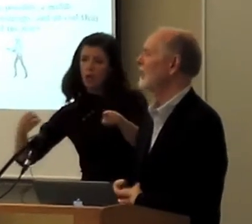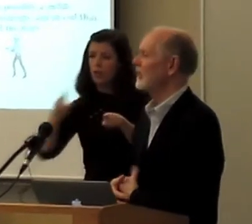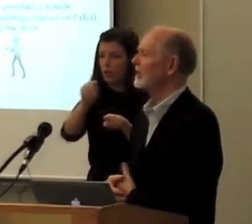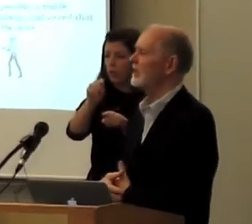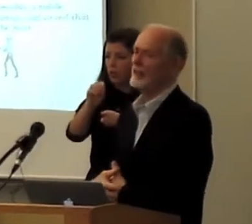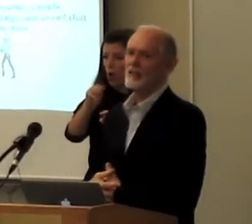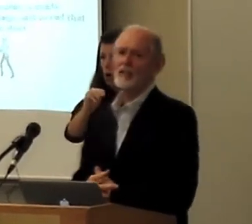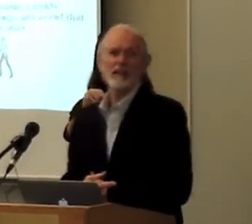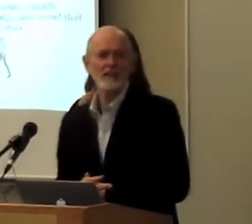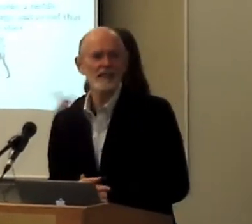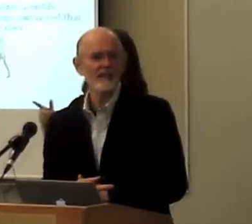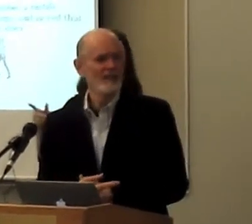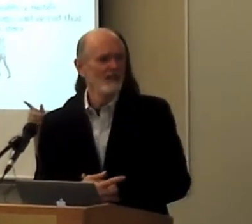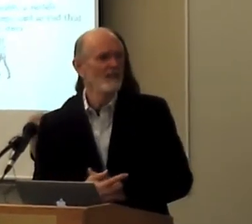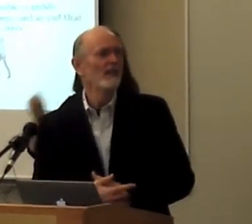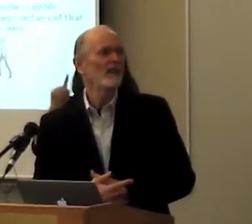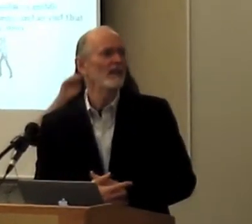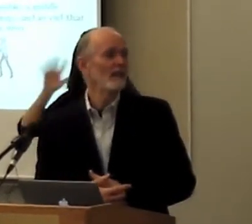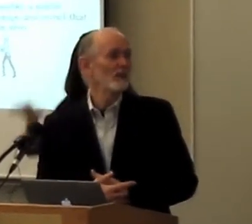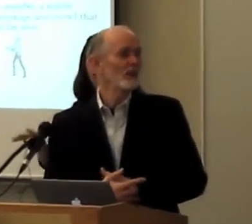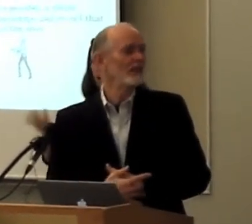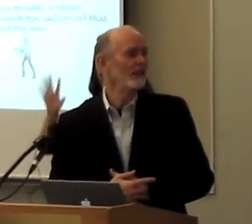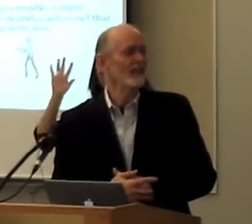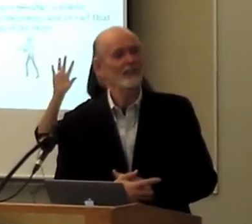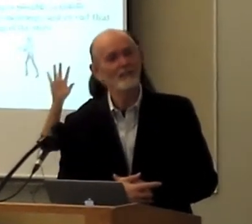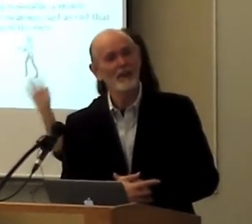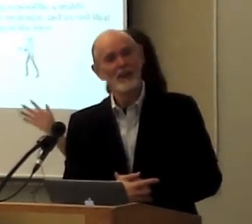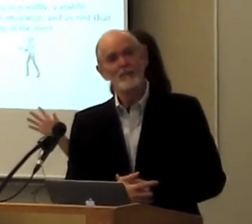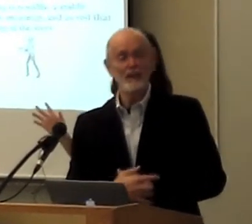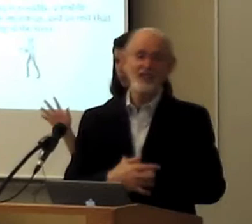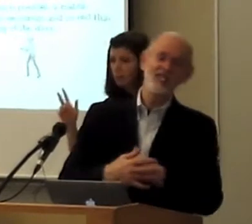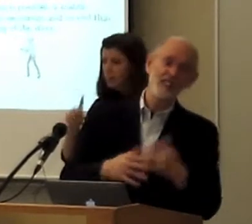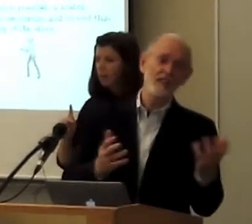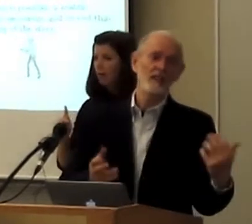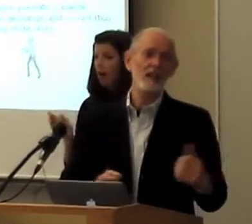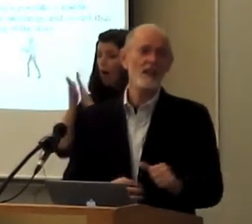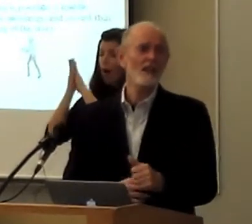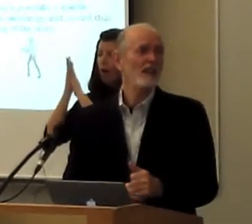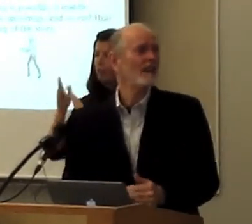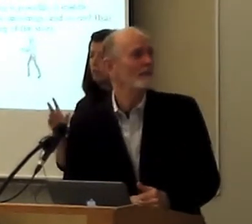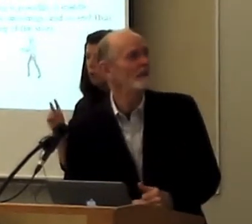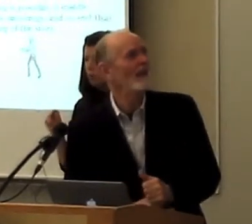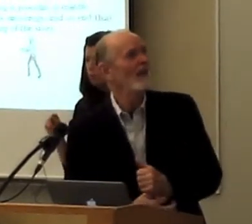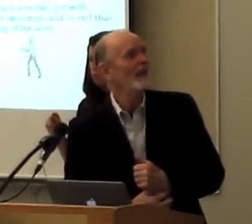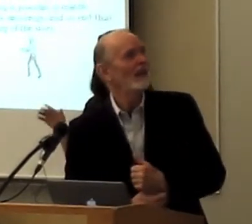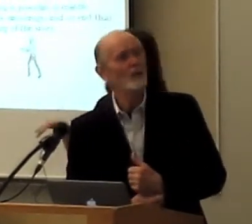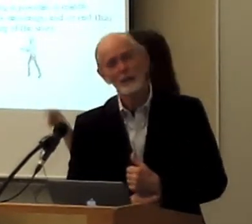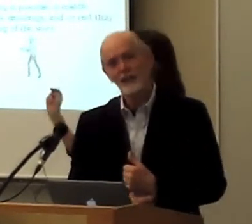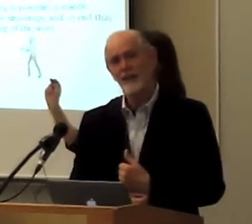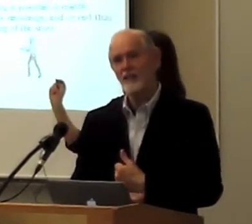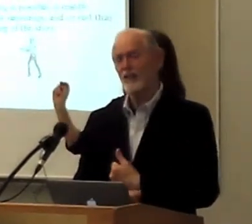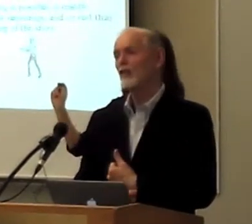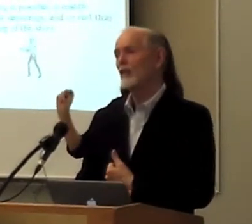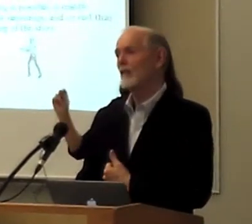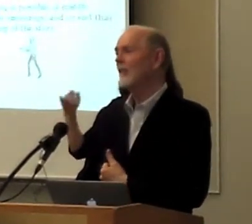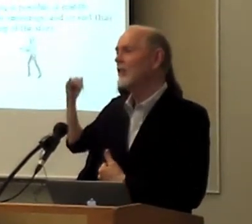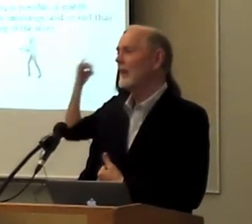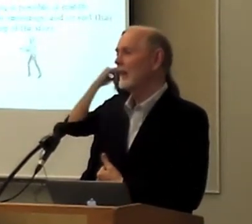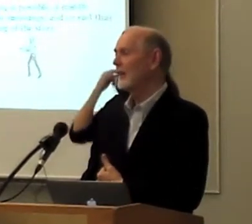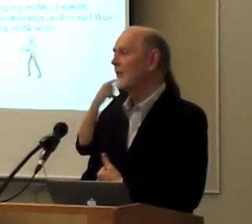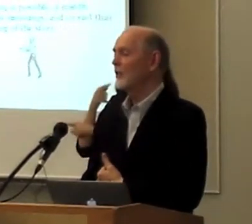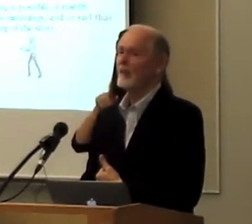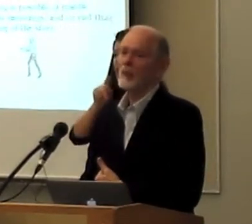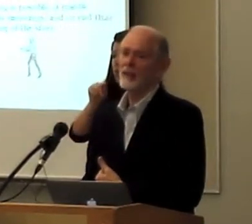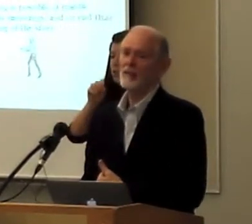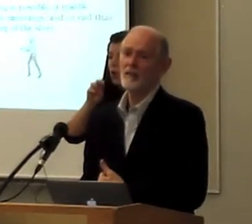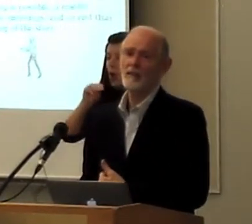nobody here has burst into tears, I can see. Nobody's cheering. But if I say he always wore a nice shirt and